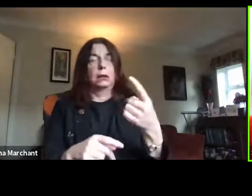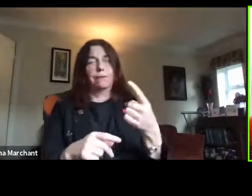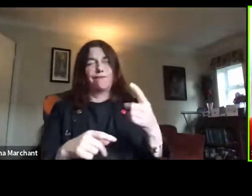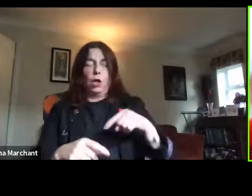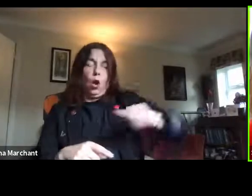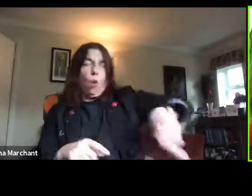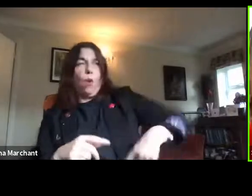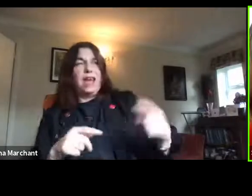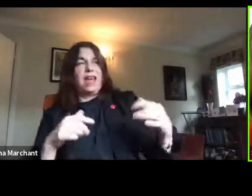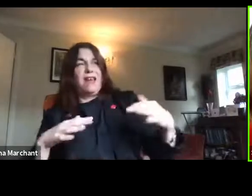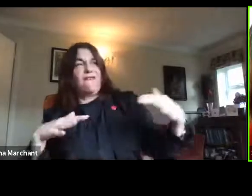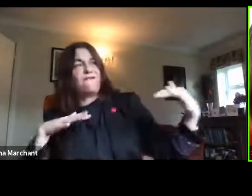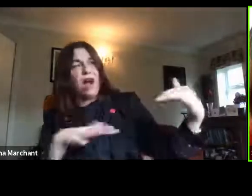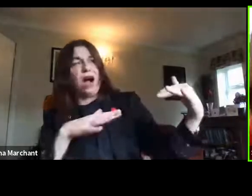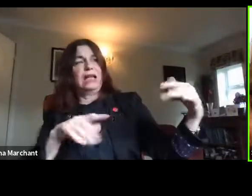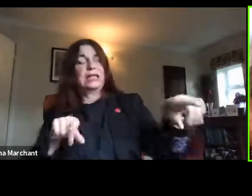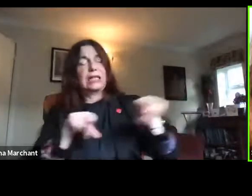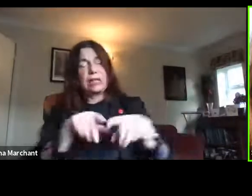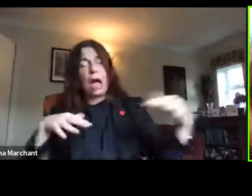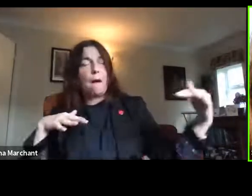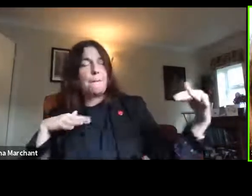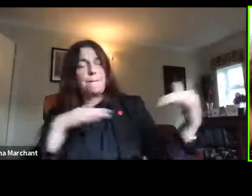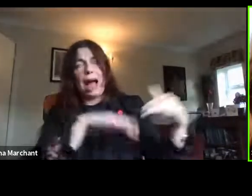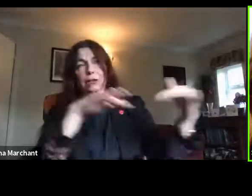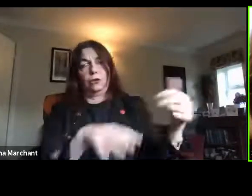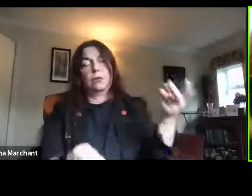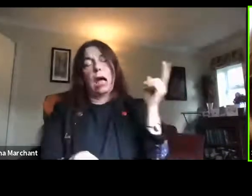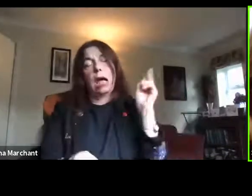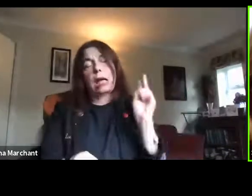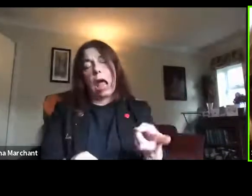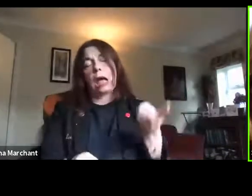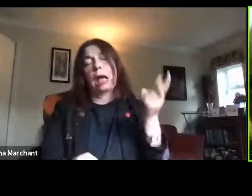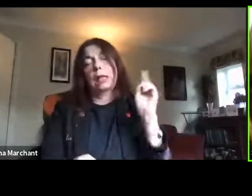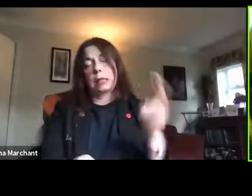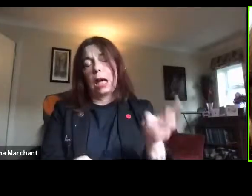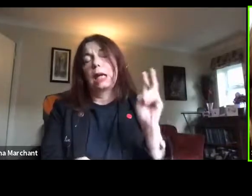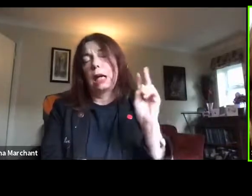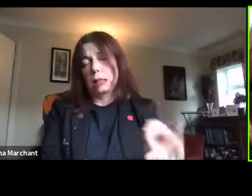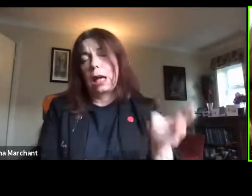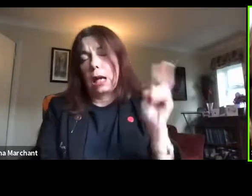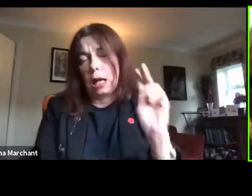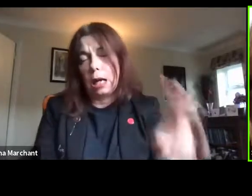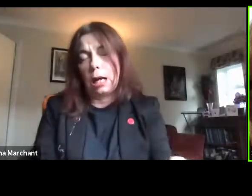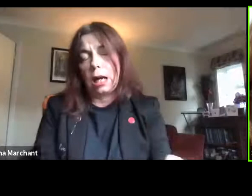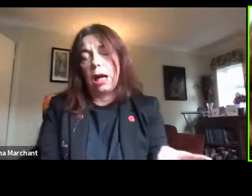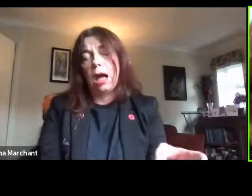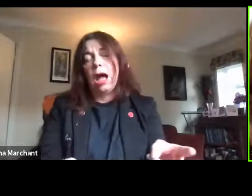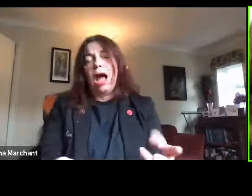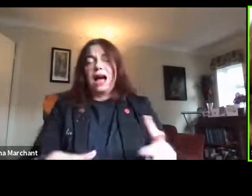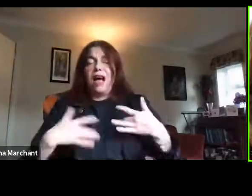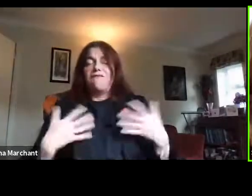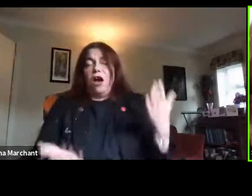Labour MP, Tony Benn, said, "We fight the same battles again and again and